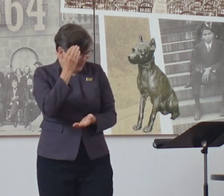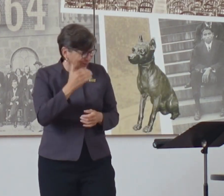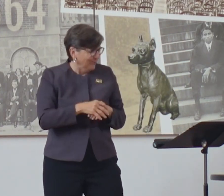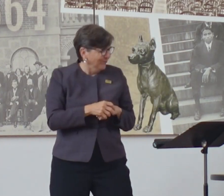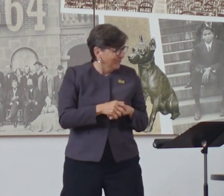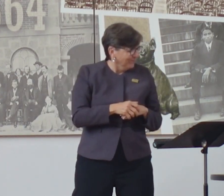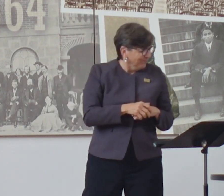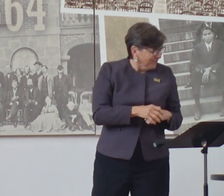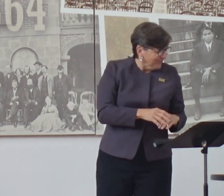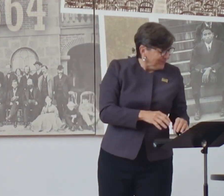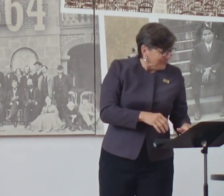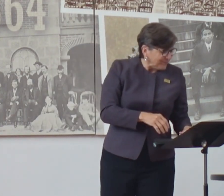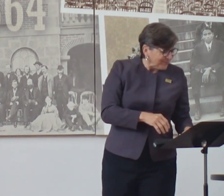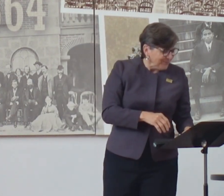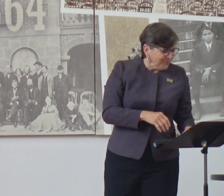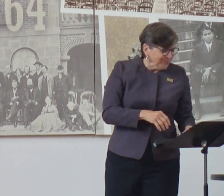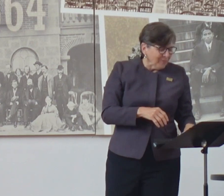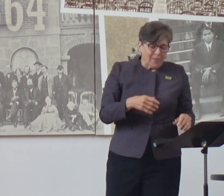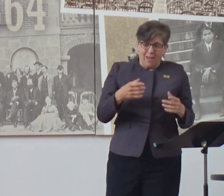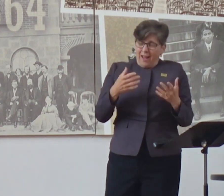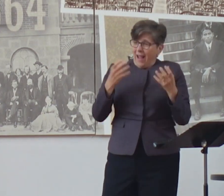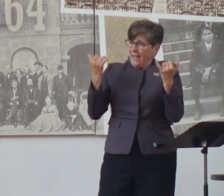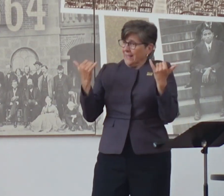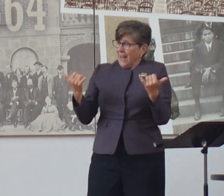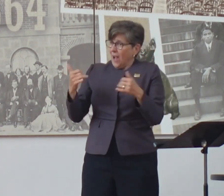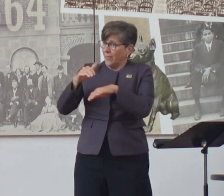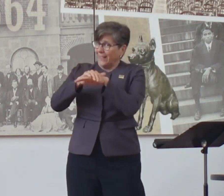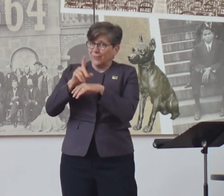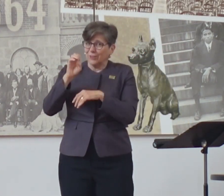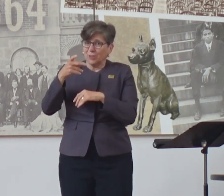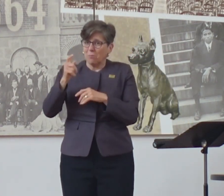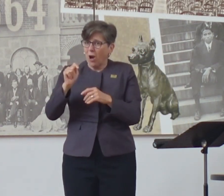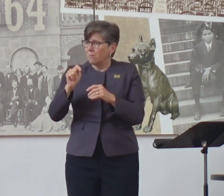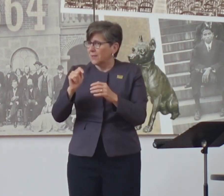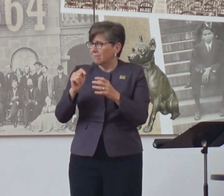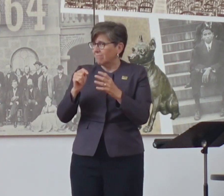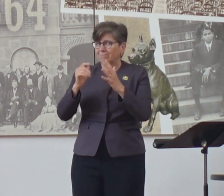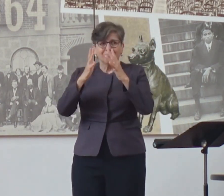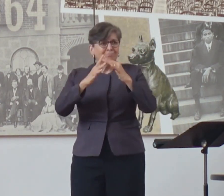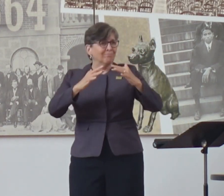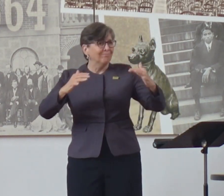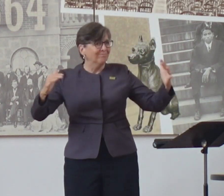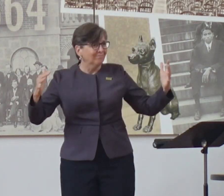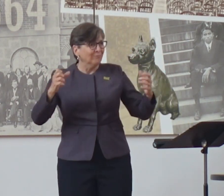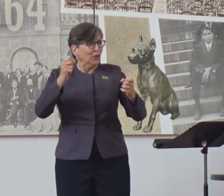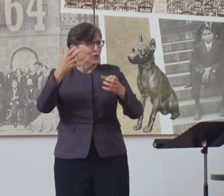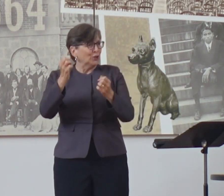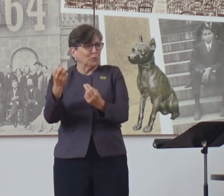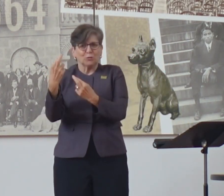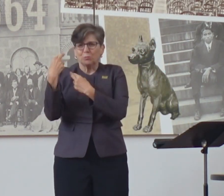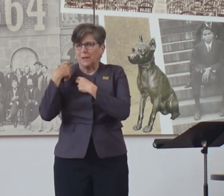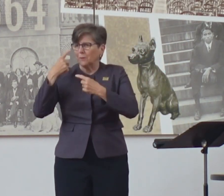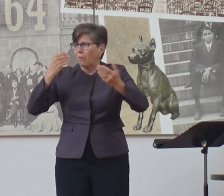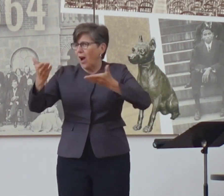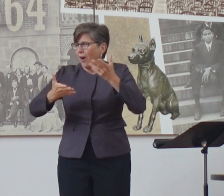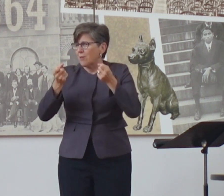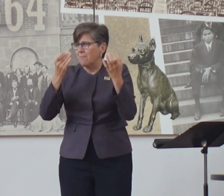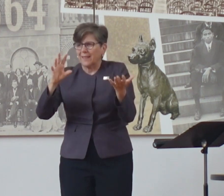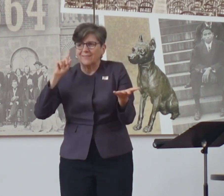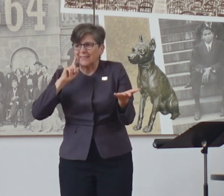and hard-earned knowledge and expertise is what she was able to contribute to. And now the English department is diverse. She